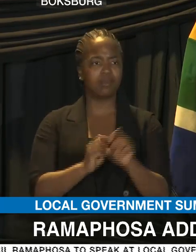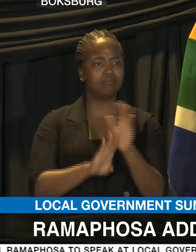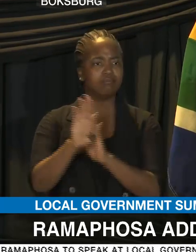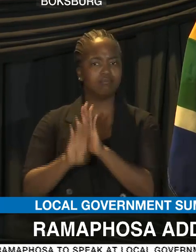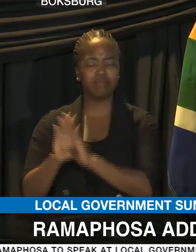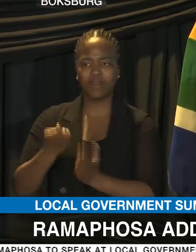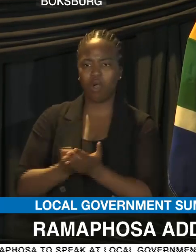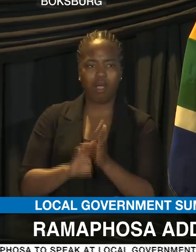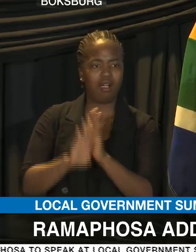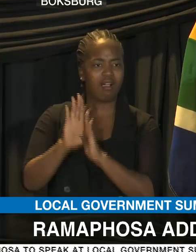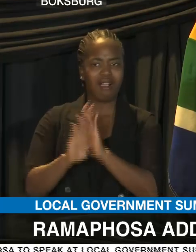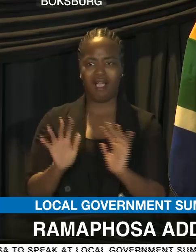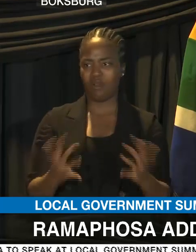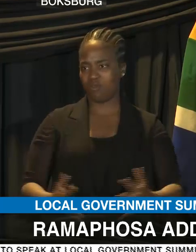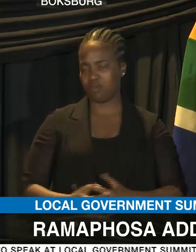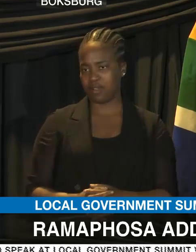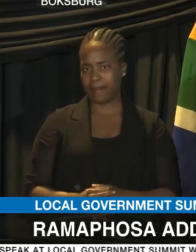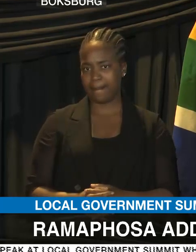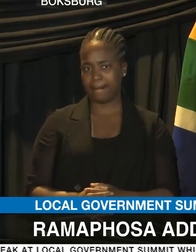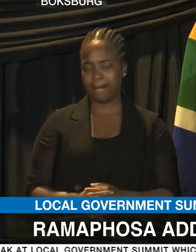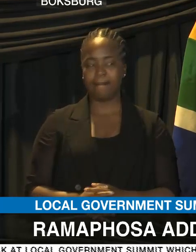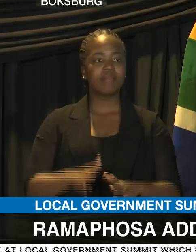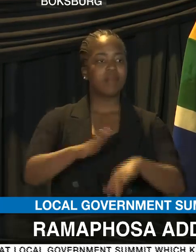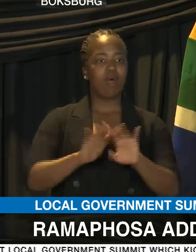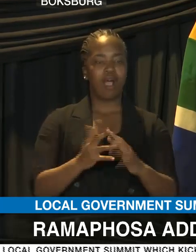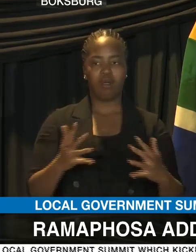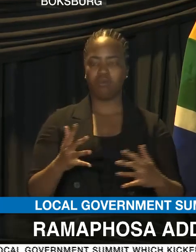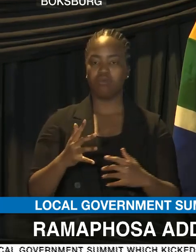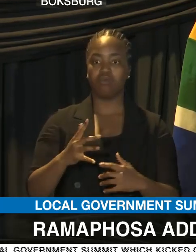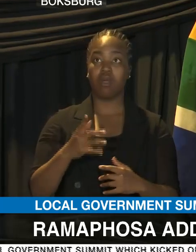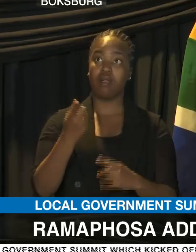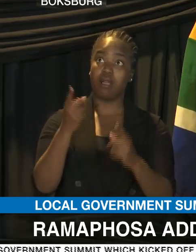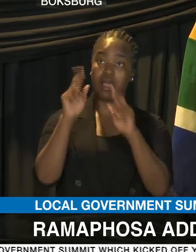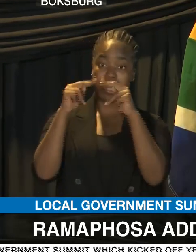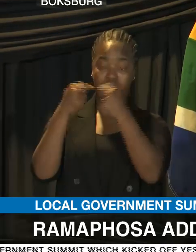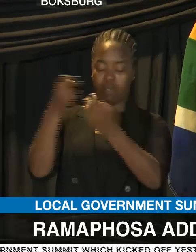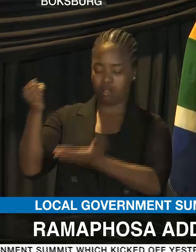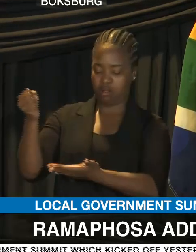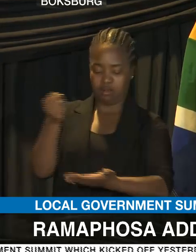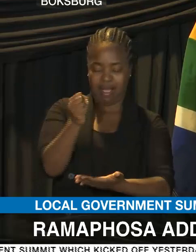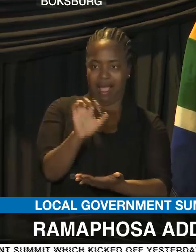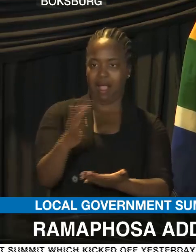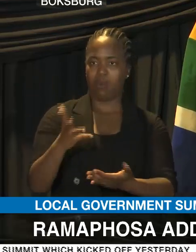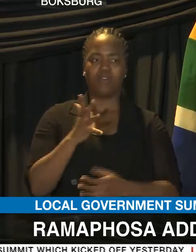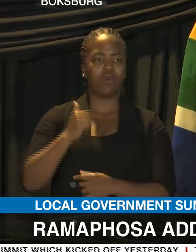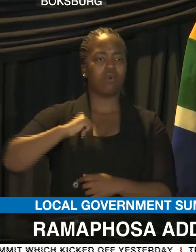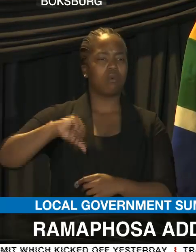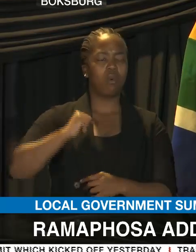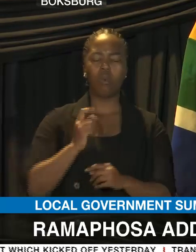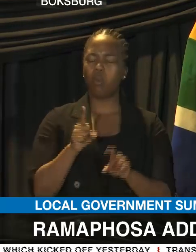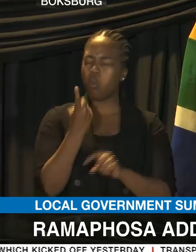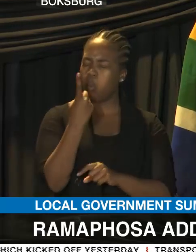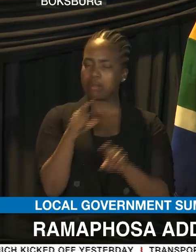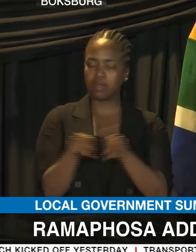more importantly, how local government should be funded. Because in the main, one of the